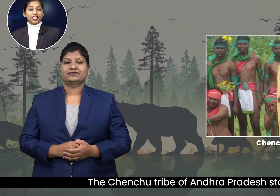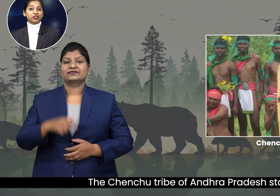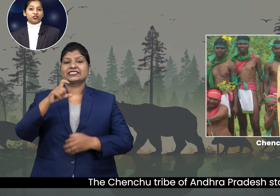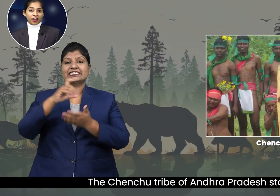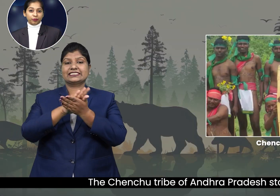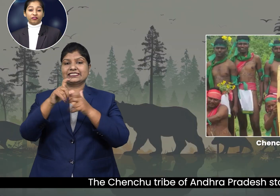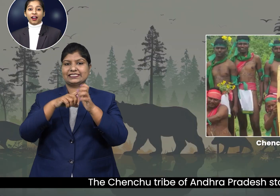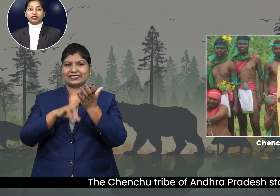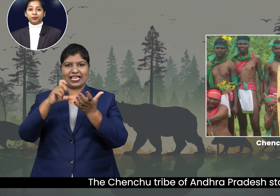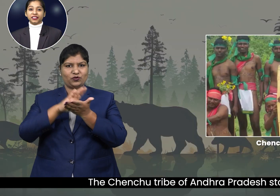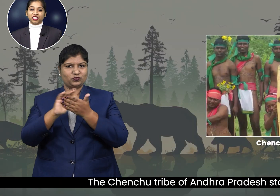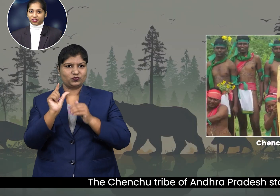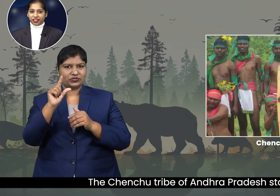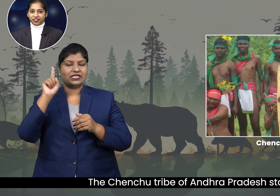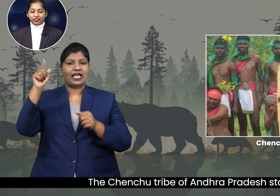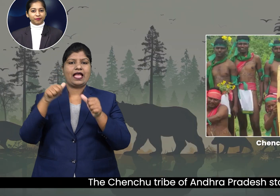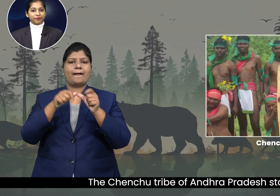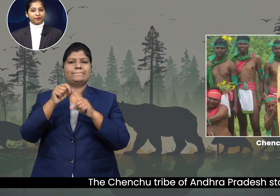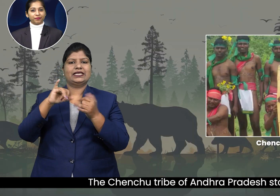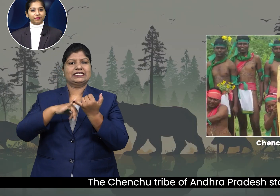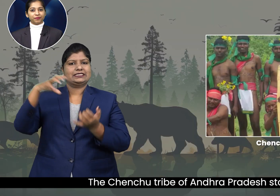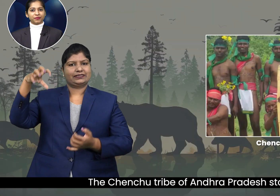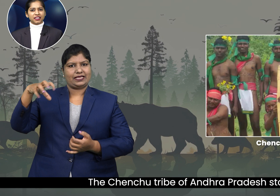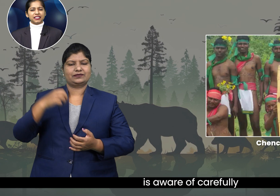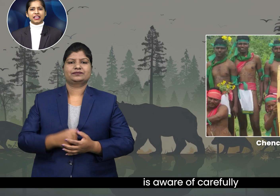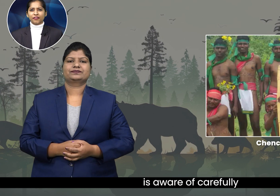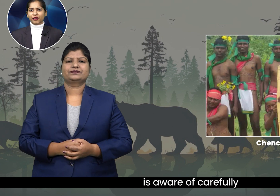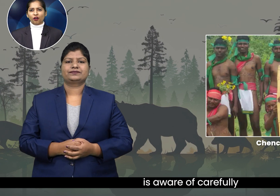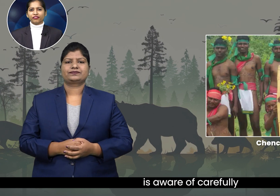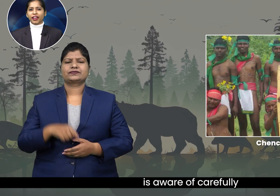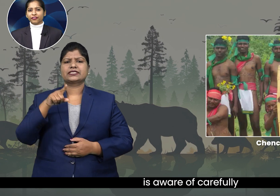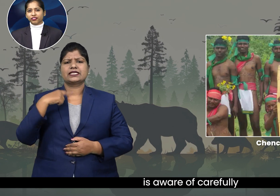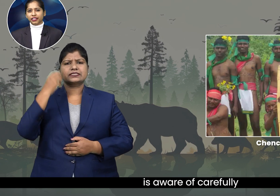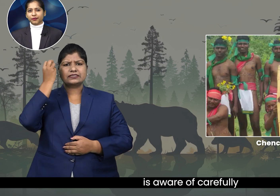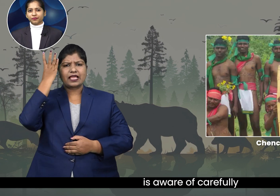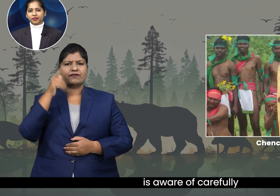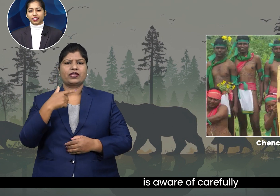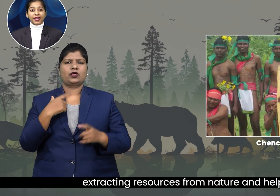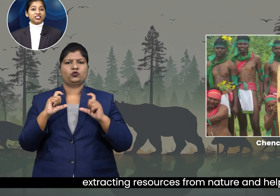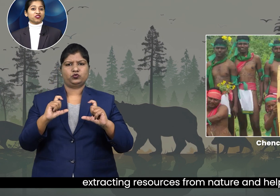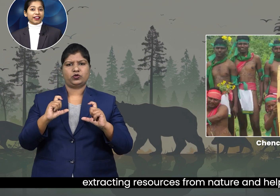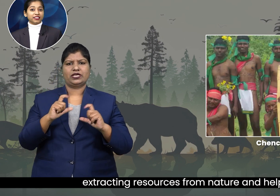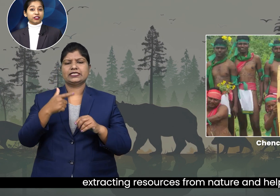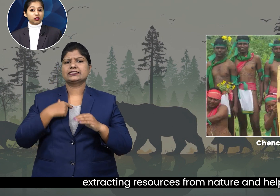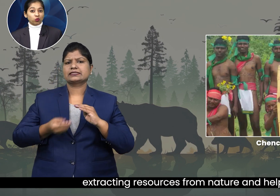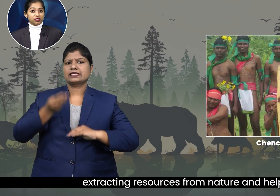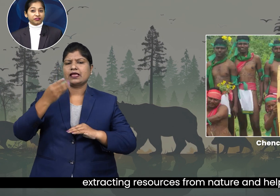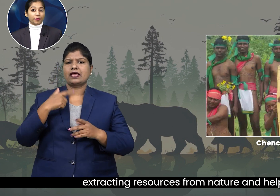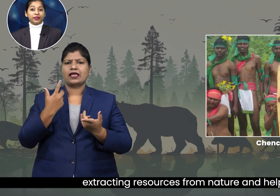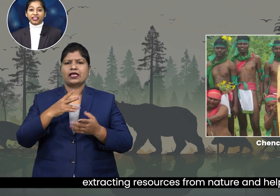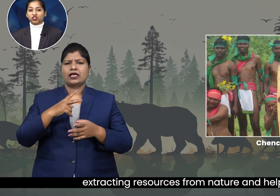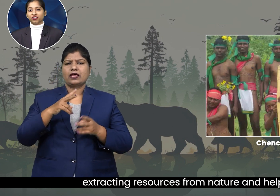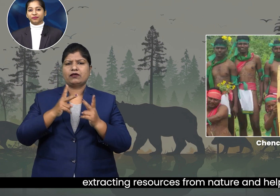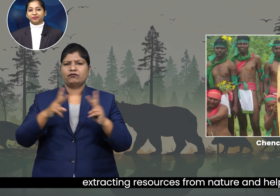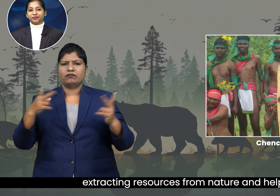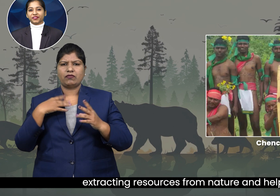The Chencho tribe of Andhra Pradesh state is aware of carefully extracting resources